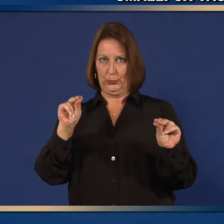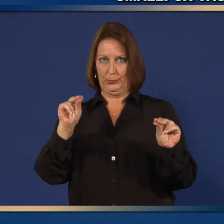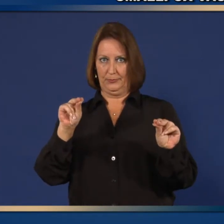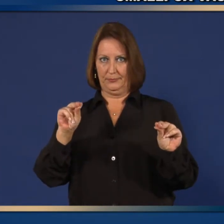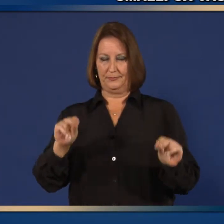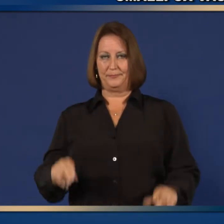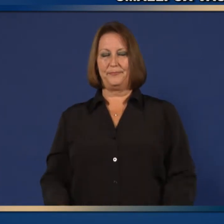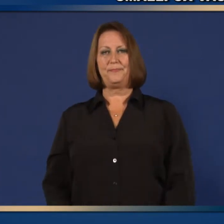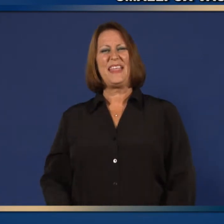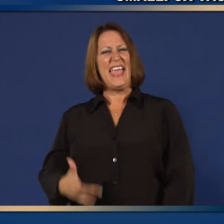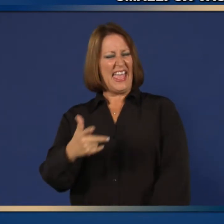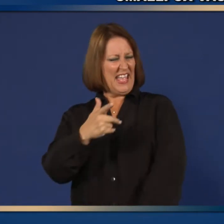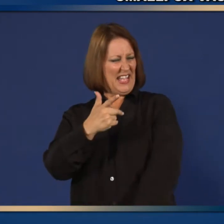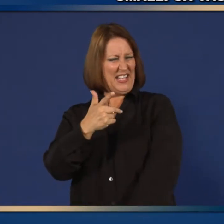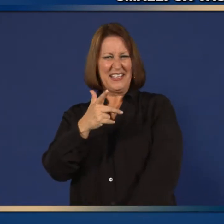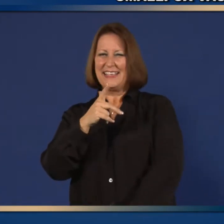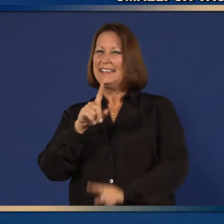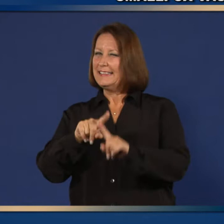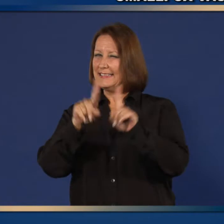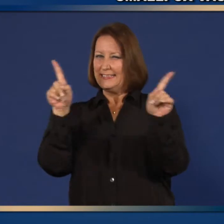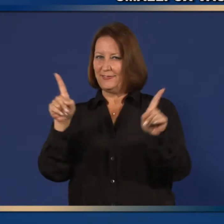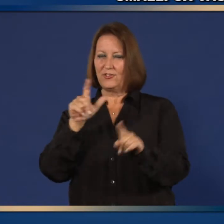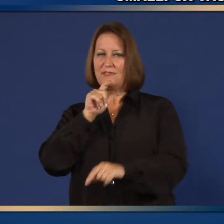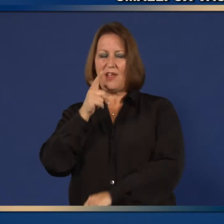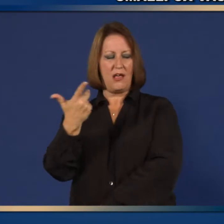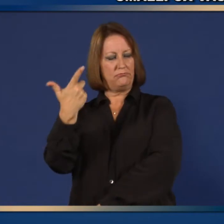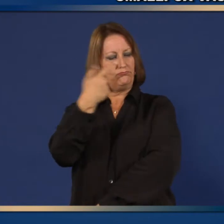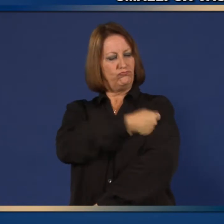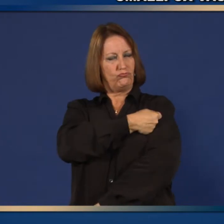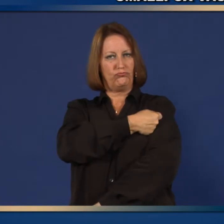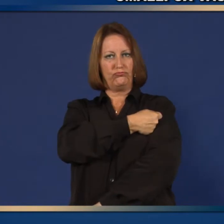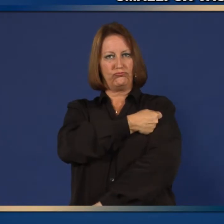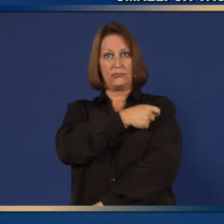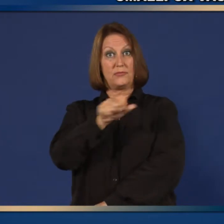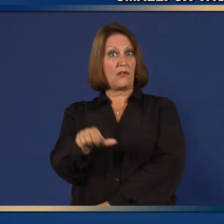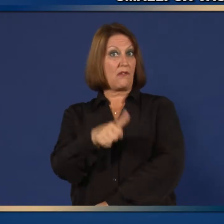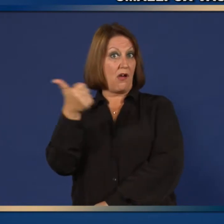The vaccine is not a shot like other vaccines.